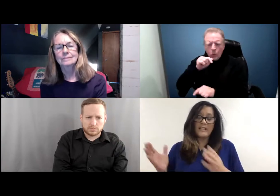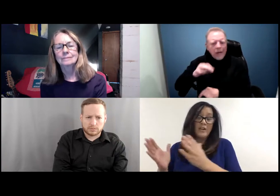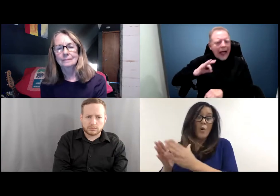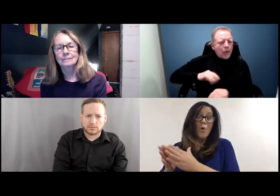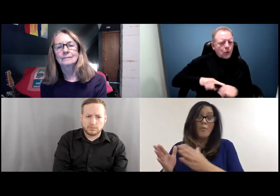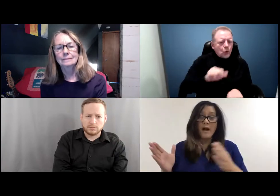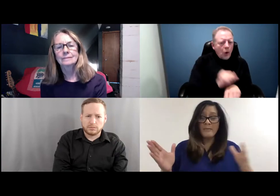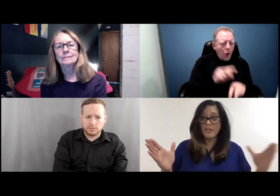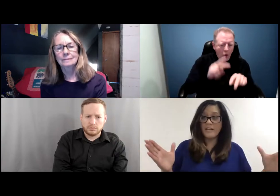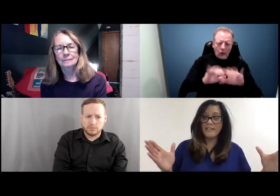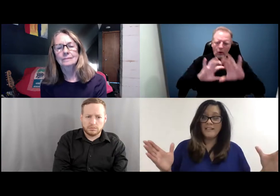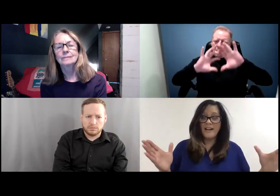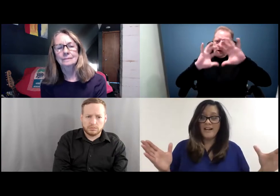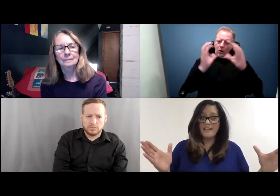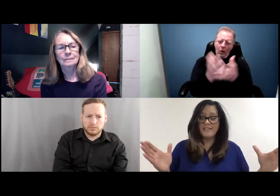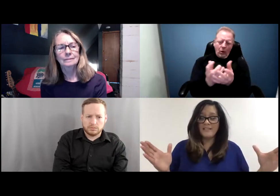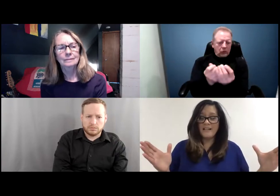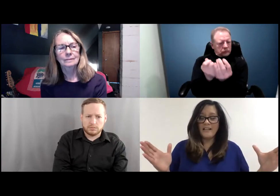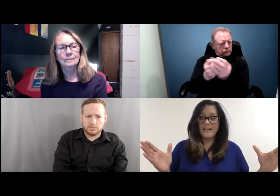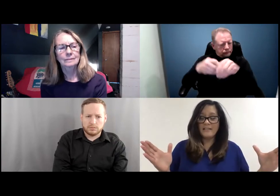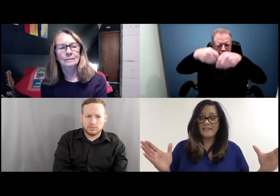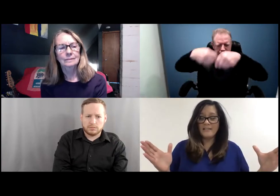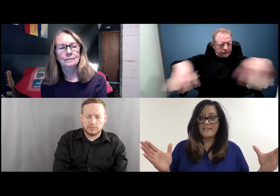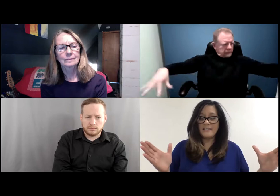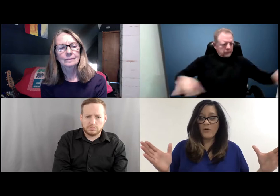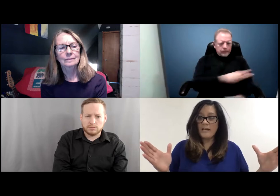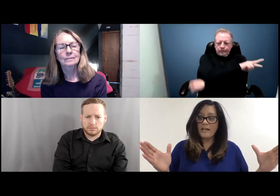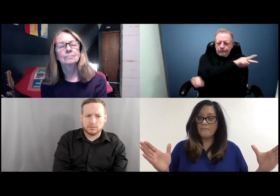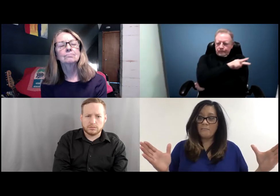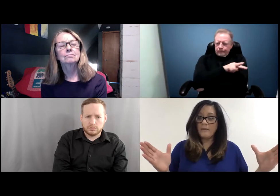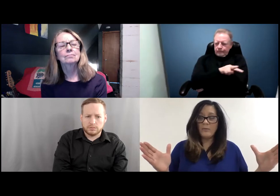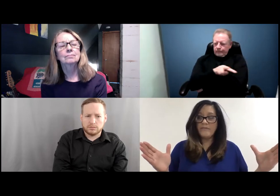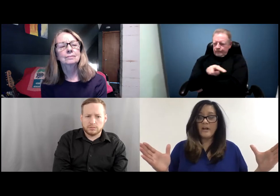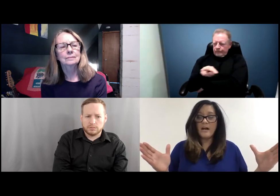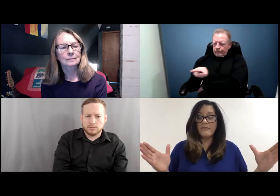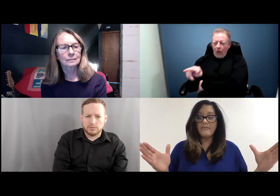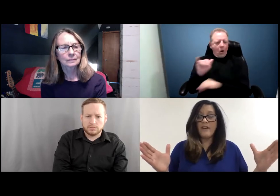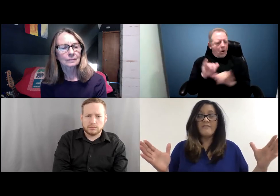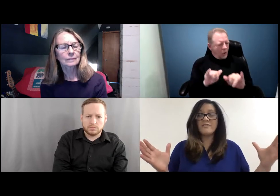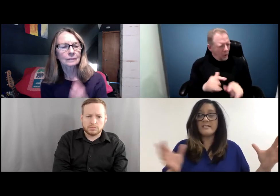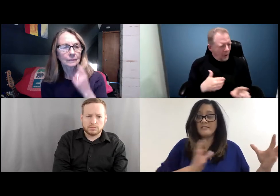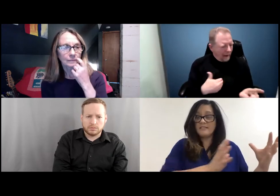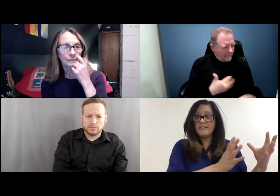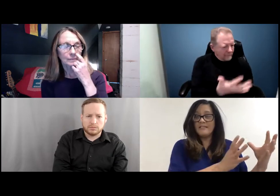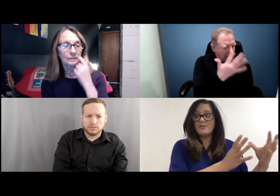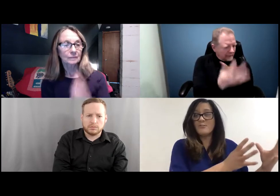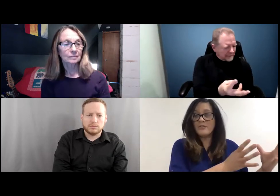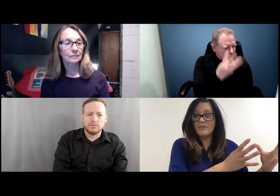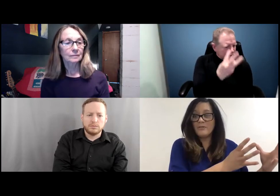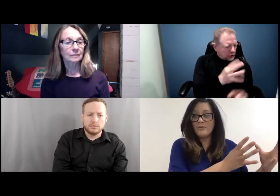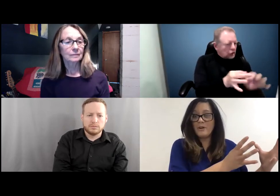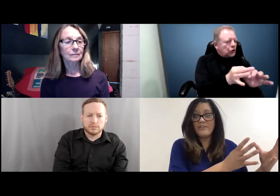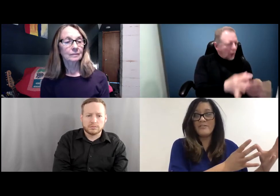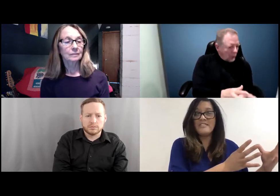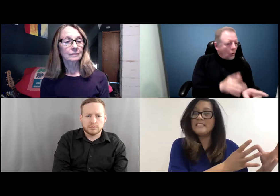a look at that whole pipeline and seeing, okay, maybe we've got 5 or 6